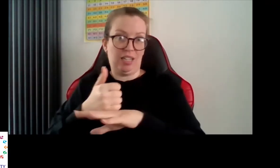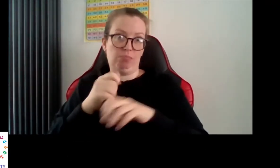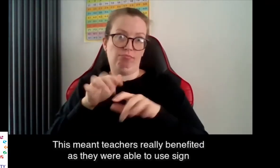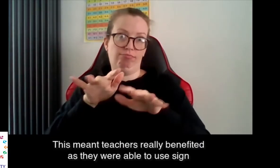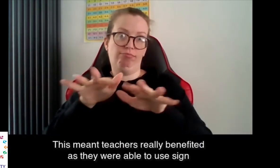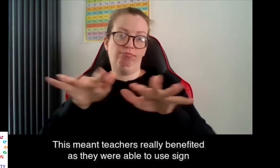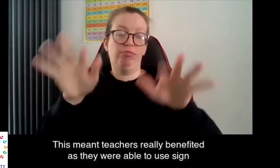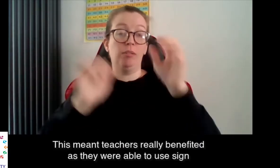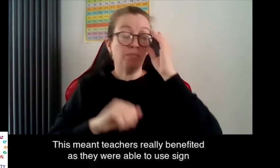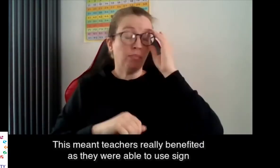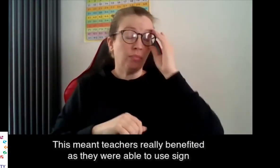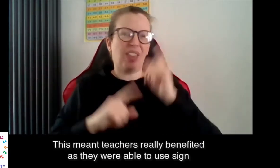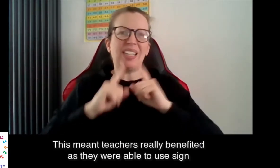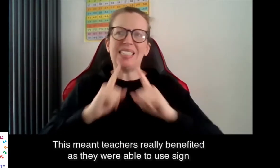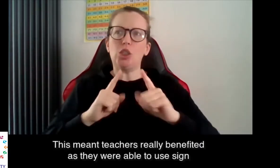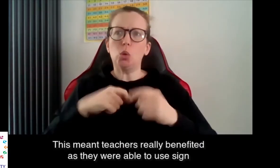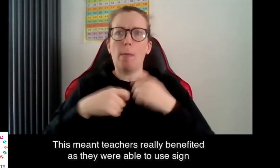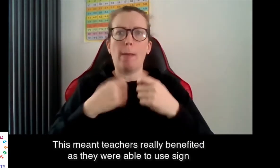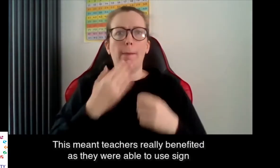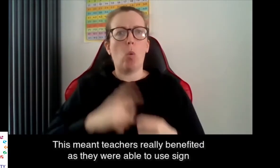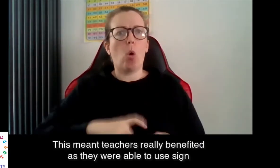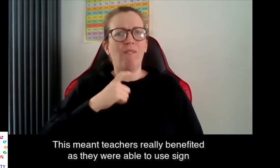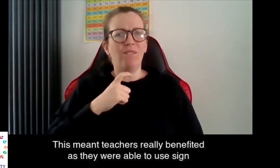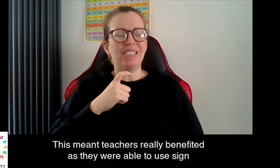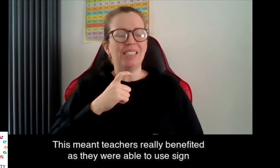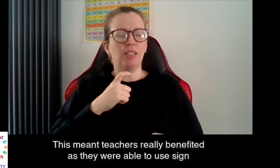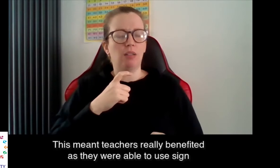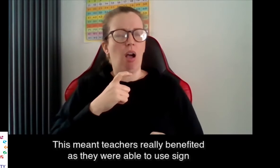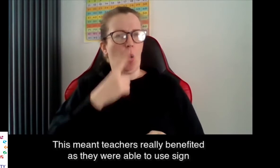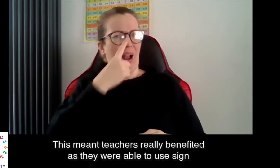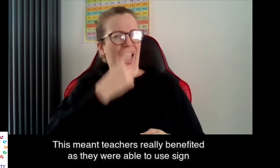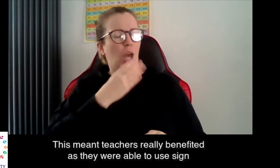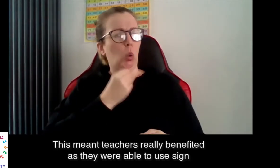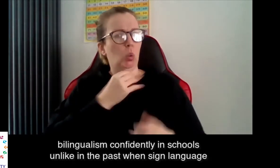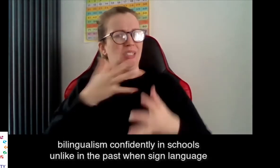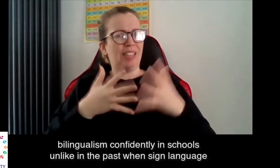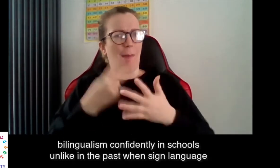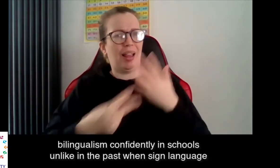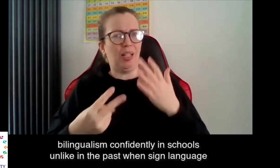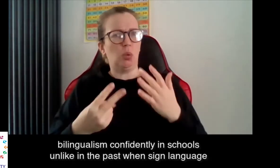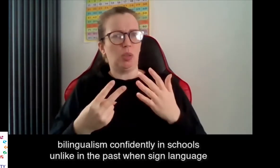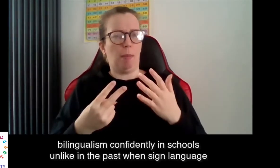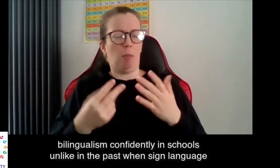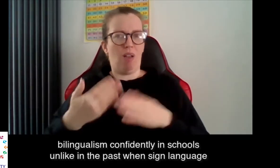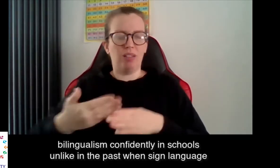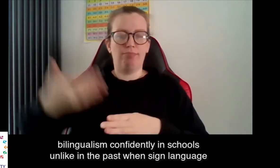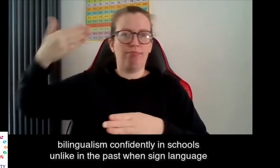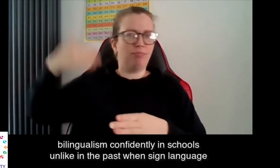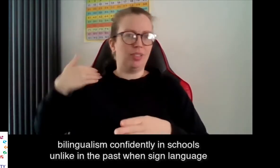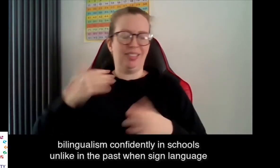This meant teachers really benefited, as they were able to use sign bilingualism confidently in schools,